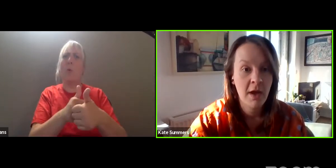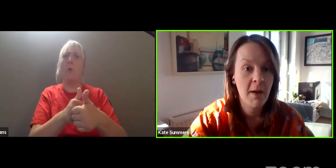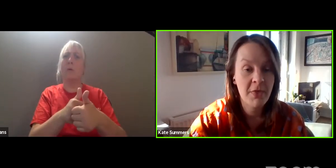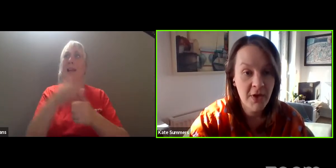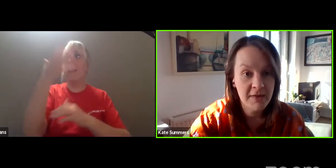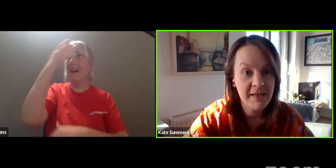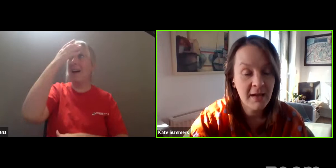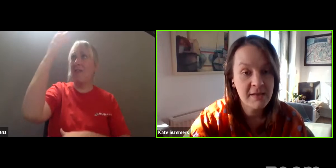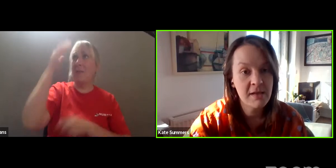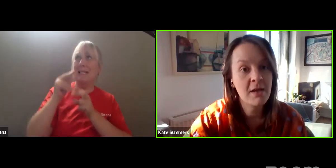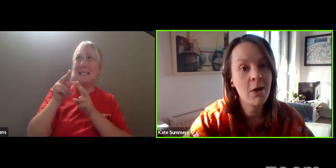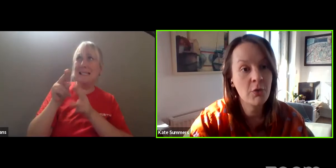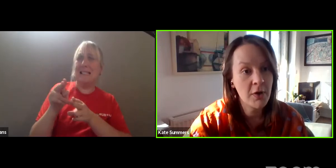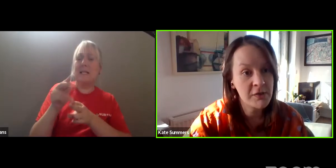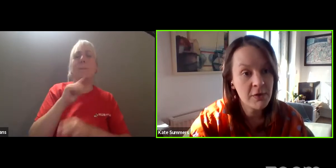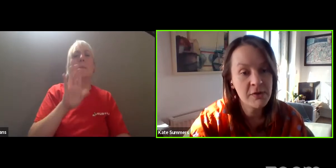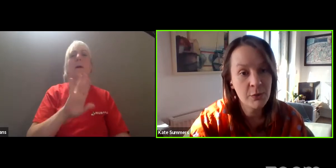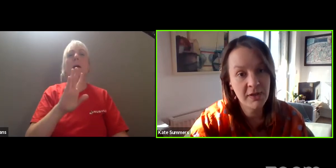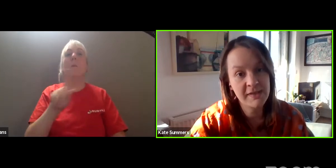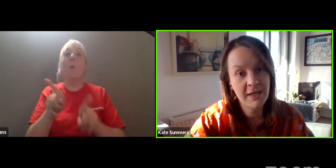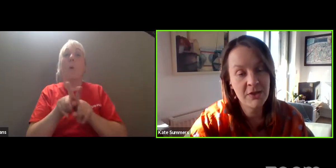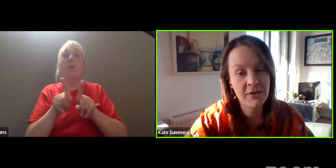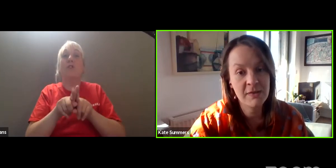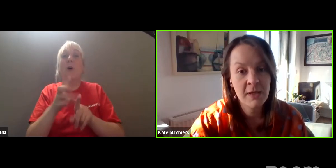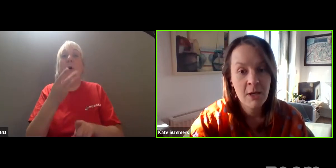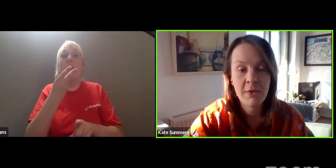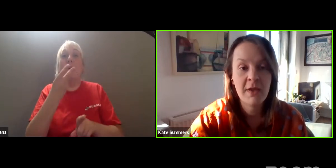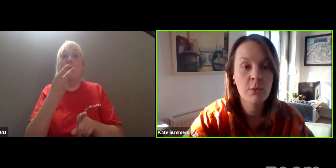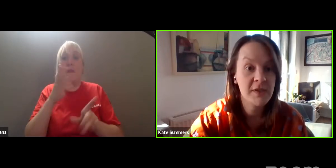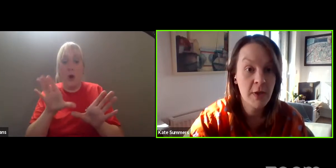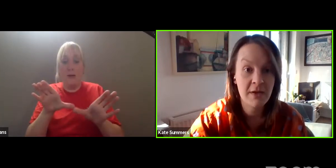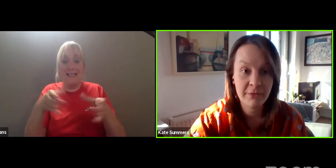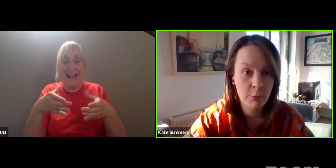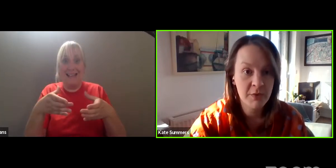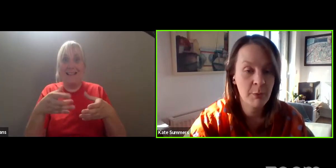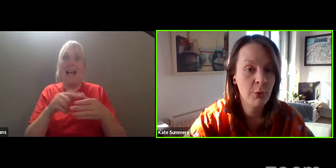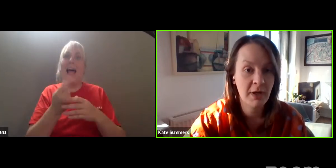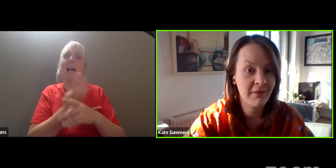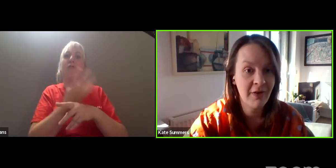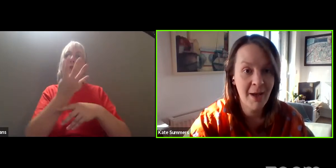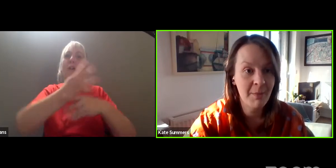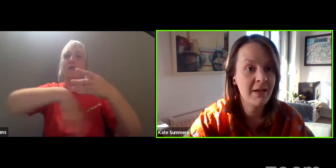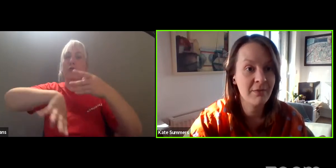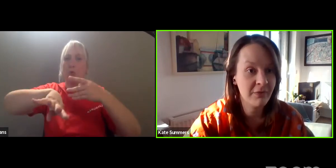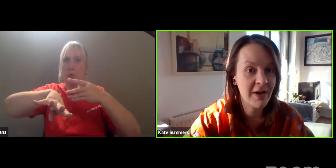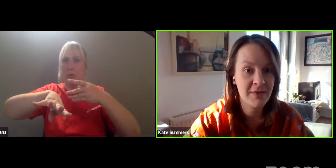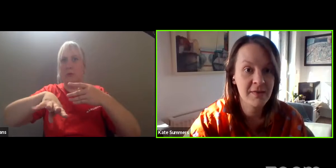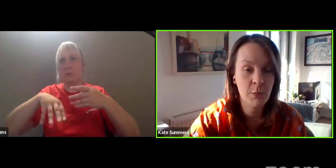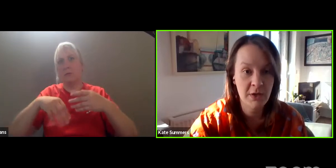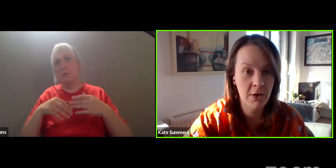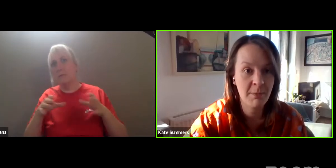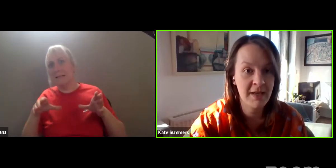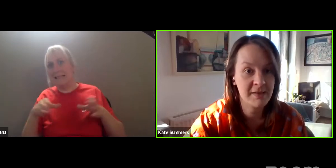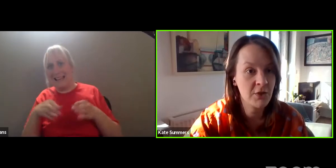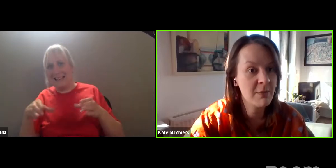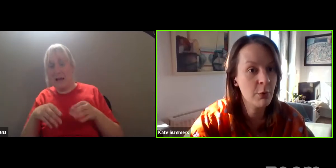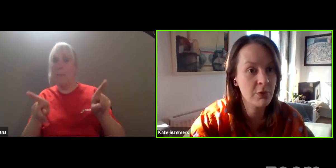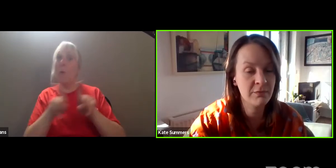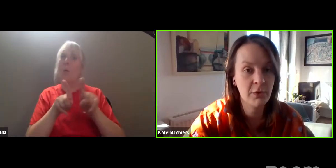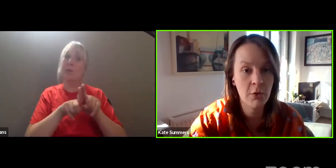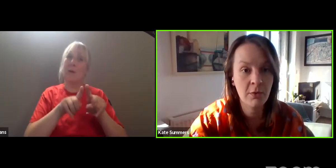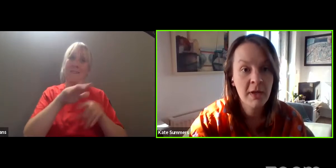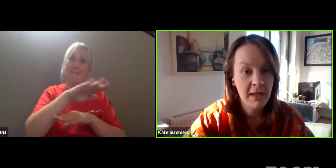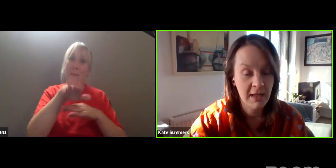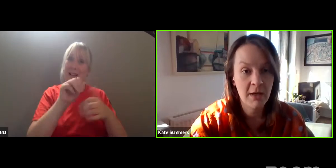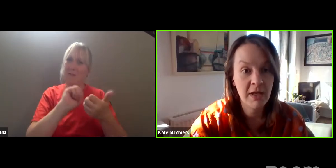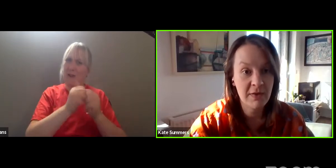also third sector and grassroots organisations, but then also informal support like family and friends that we know play such an